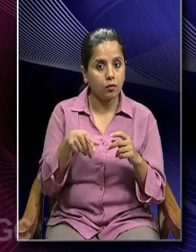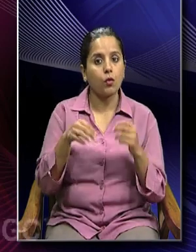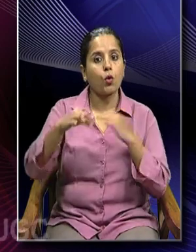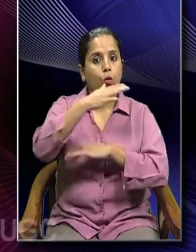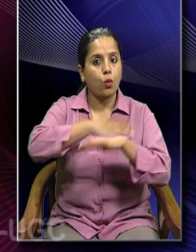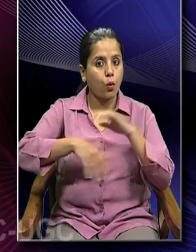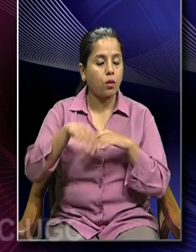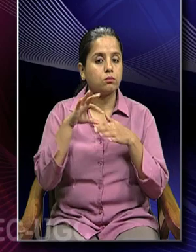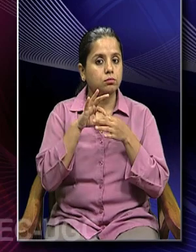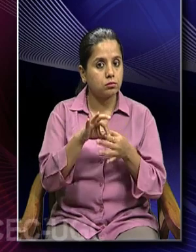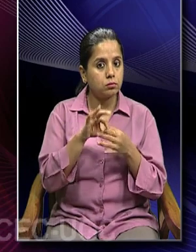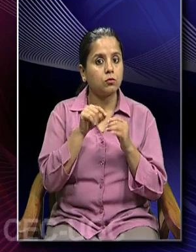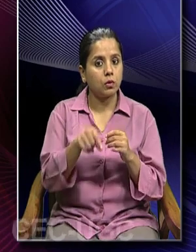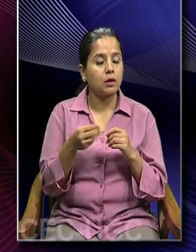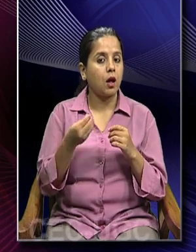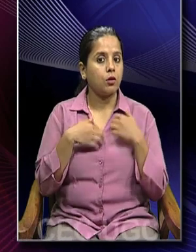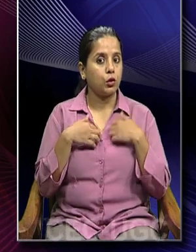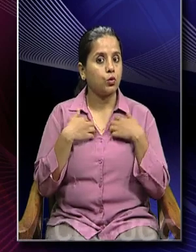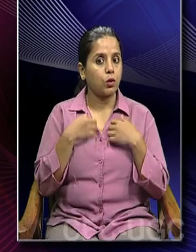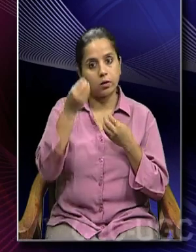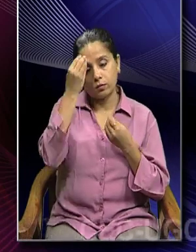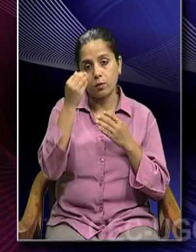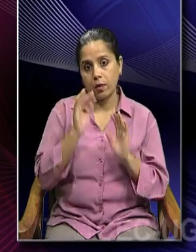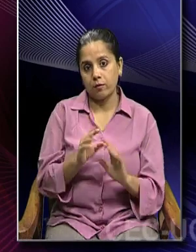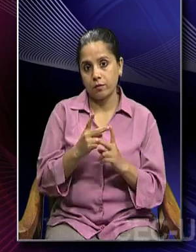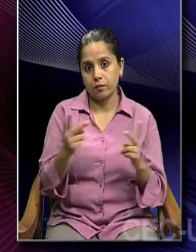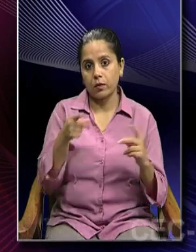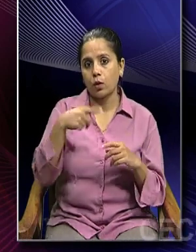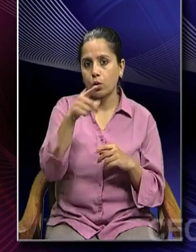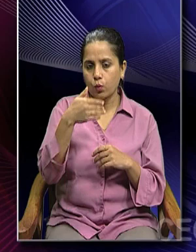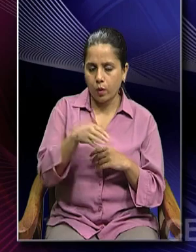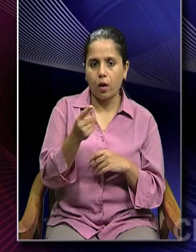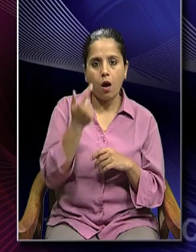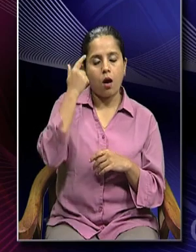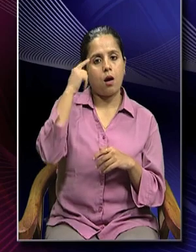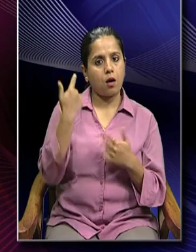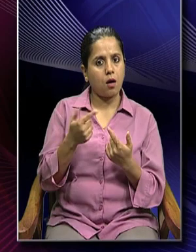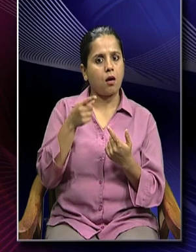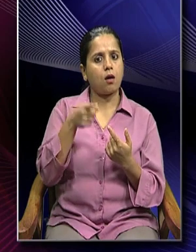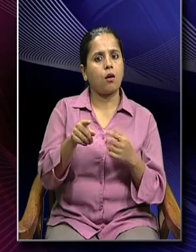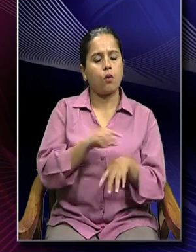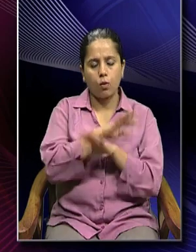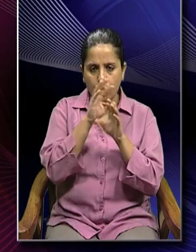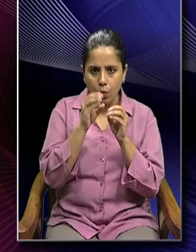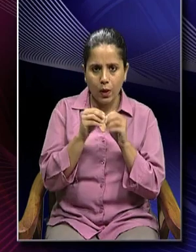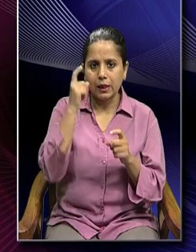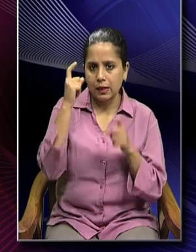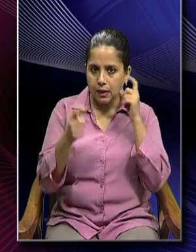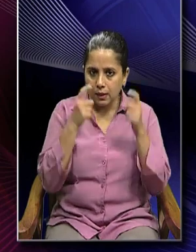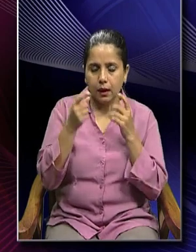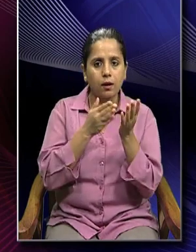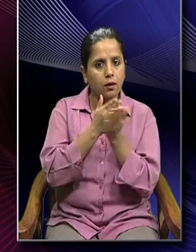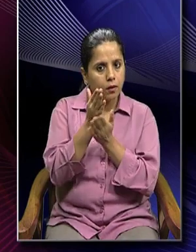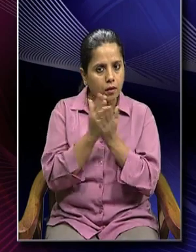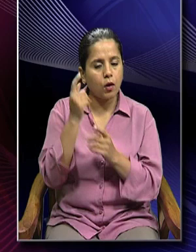organizational context offers interesting insights, you would realize that the way the entire thinking pattern or the